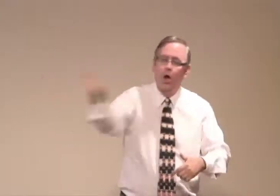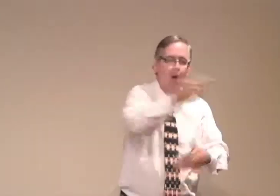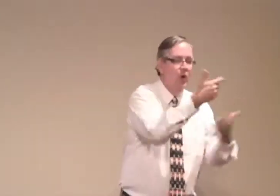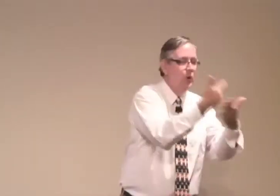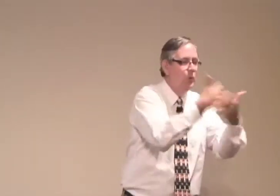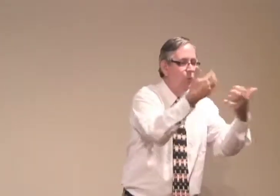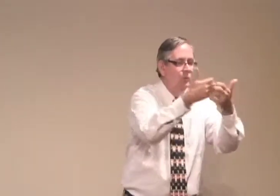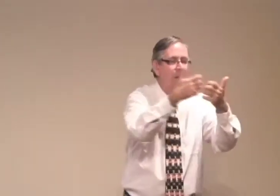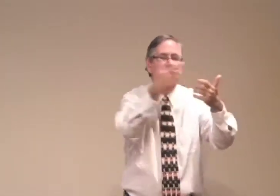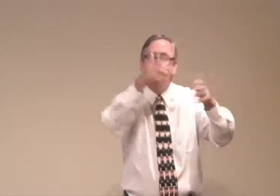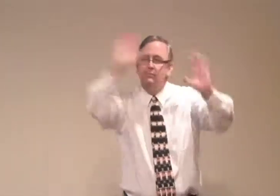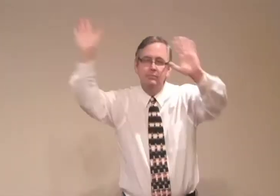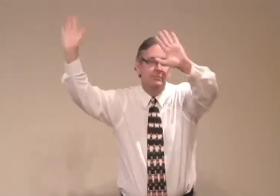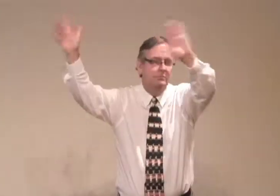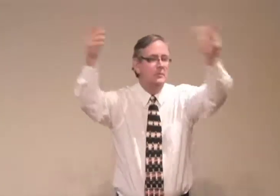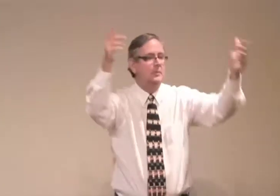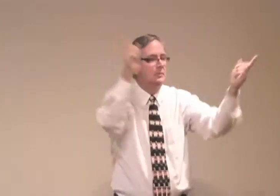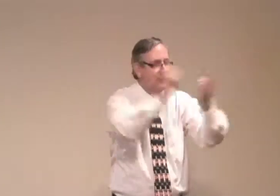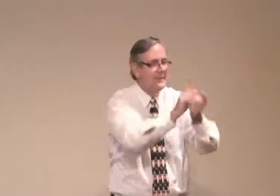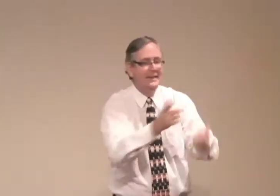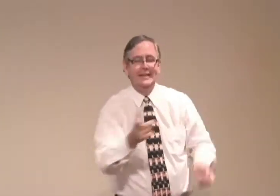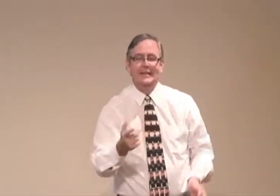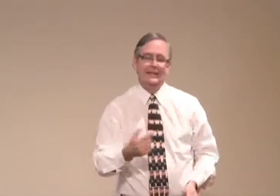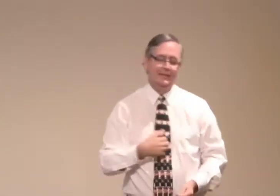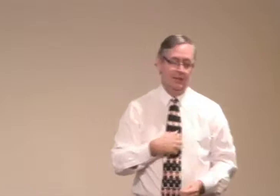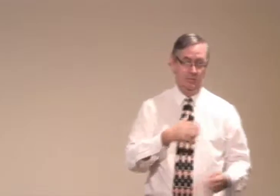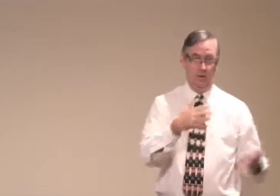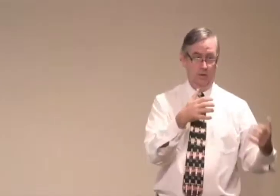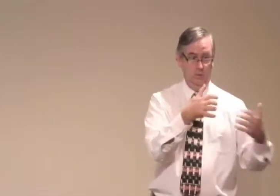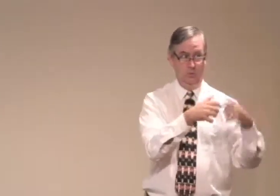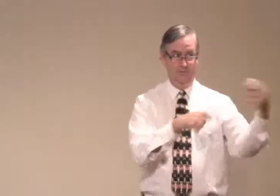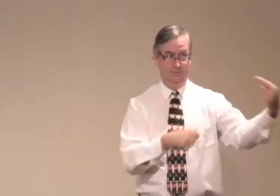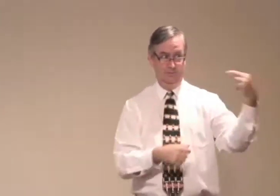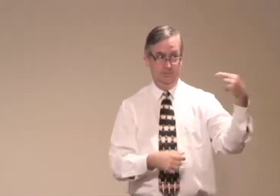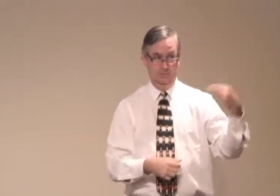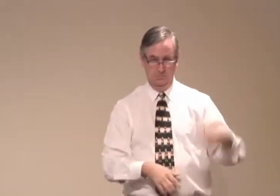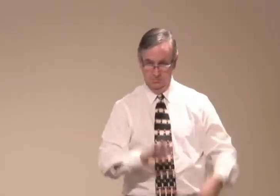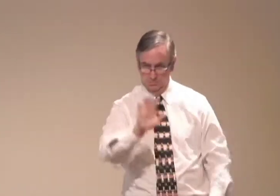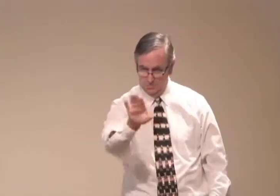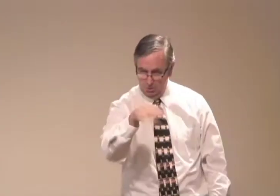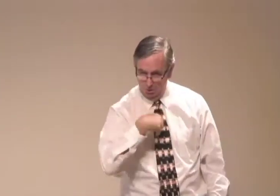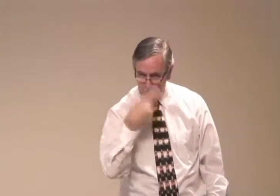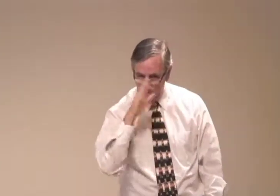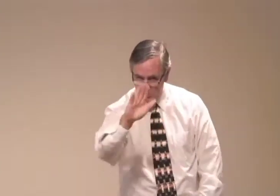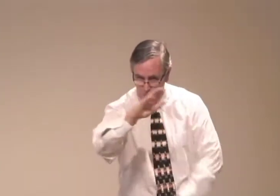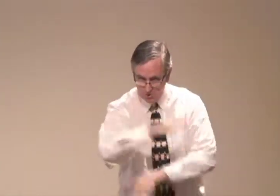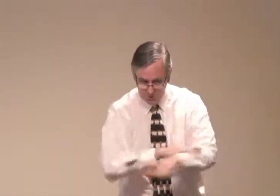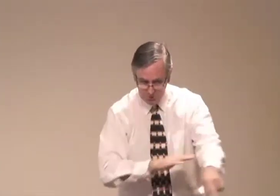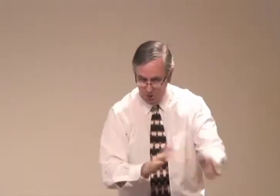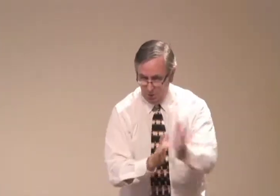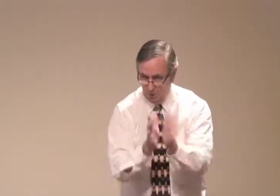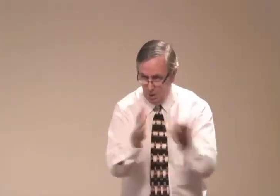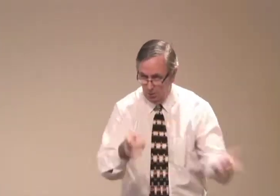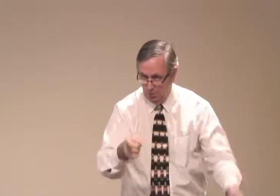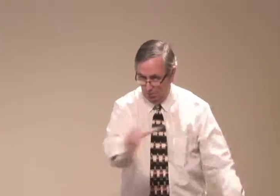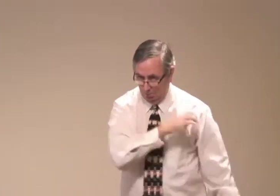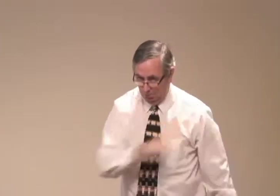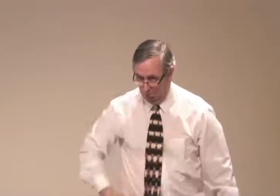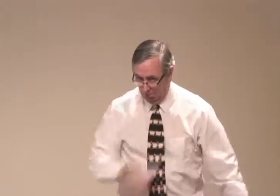That evening, they introduced everybody. Went around the room. They introduced him. My roommate looked at me. And he said, I saw